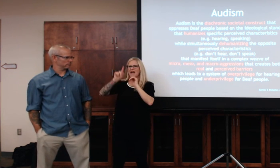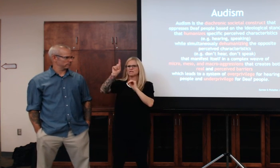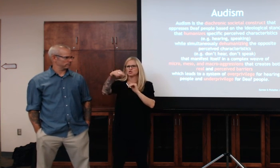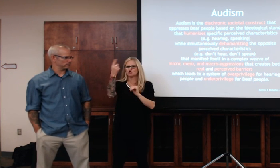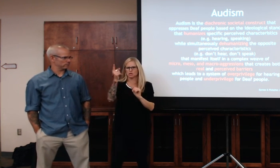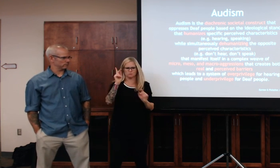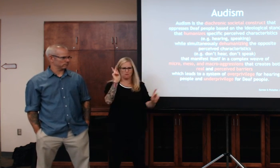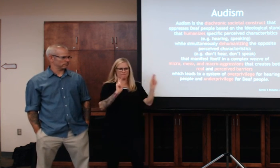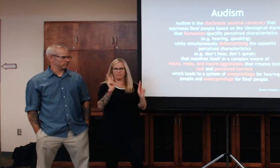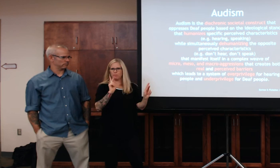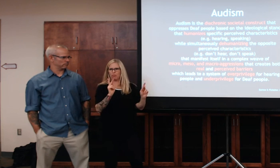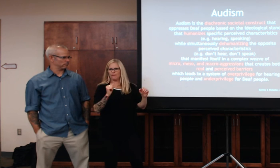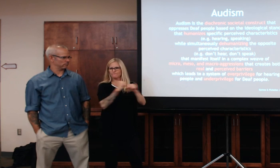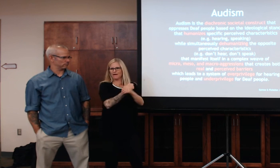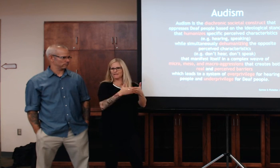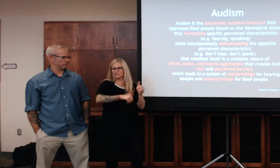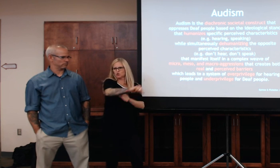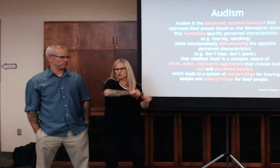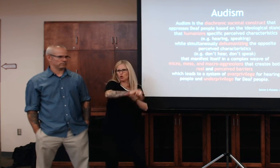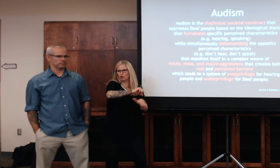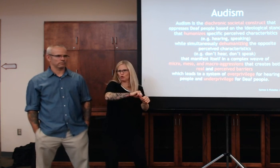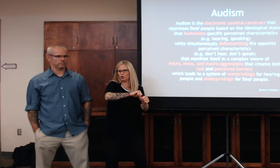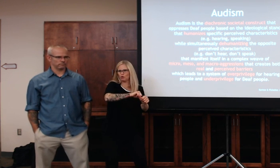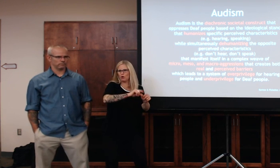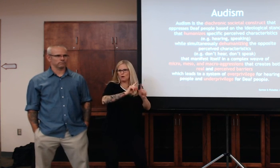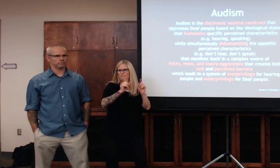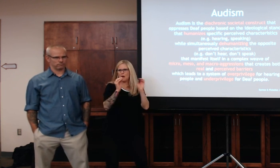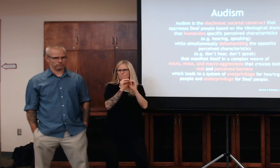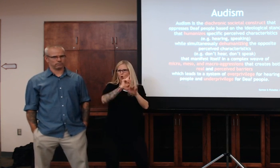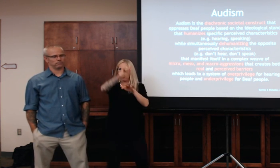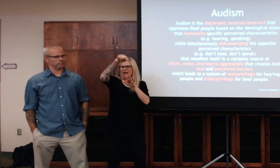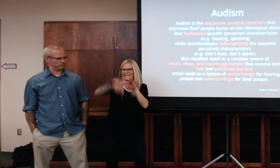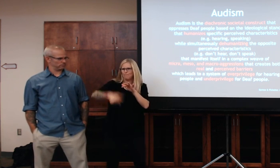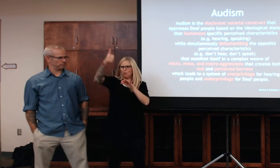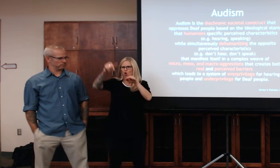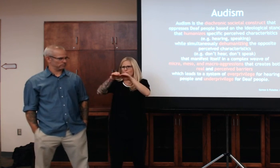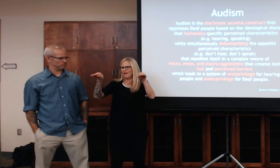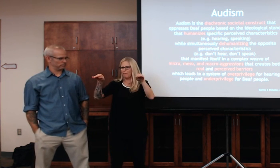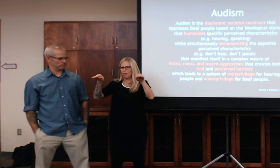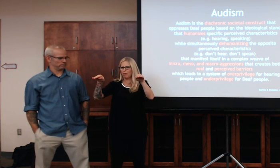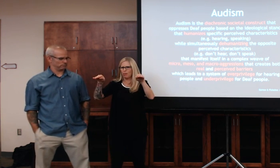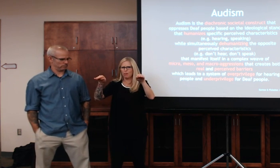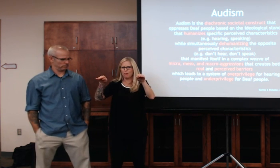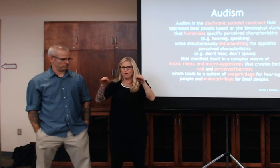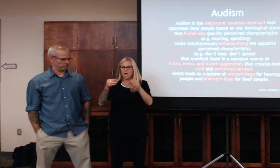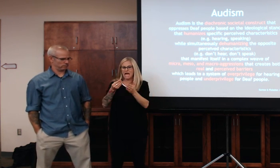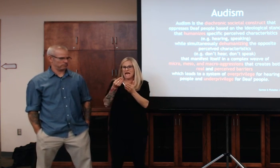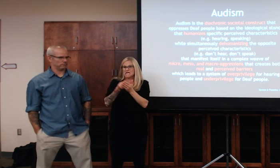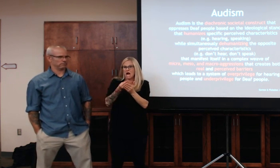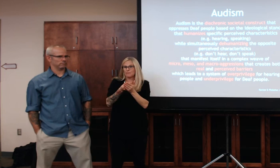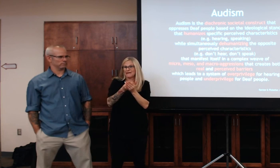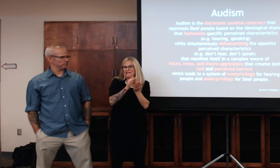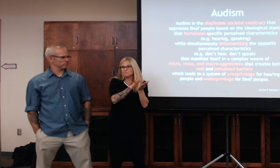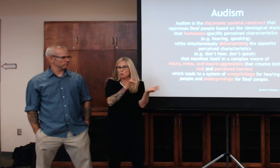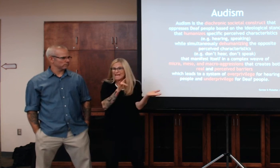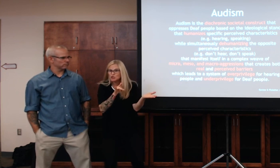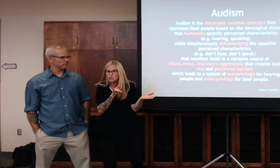It's more than just people fighting against each other. It definitely goes to a much deeper level. It could be